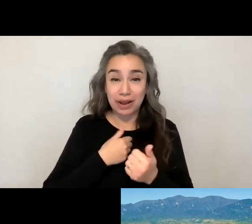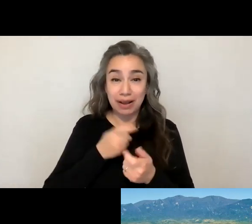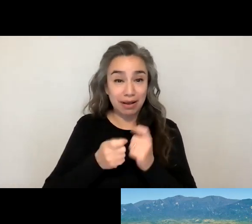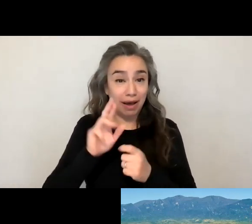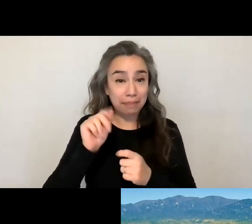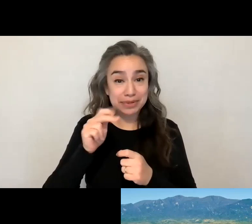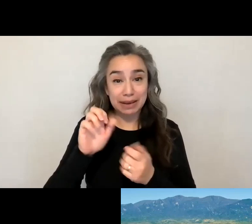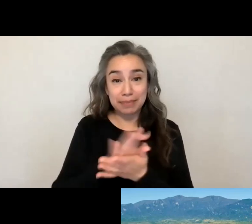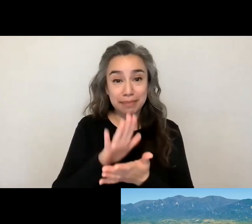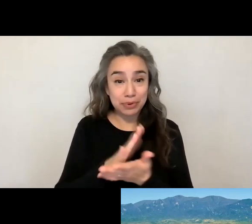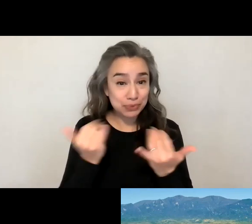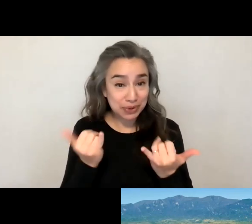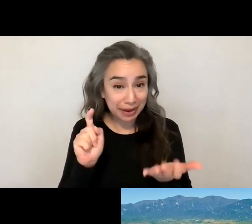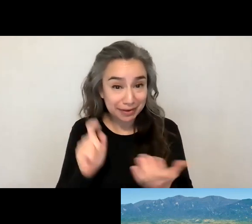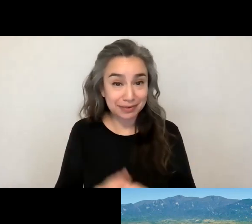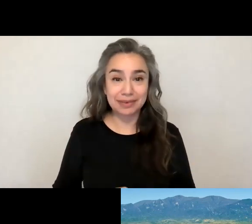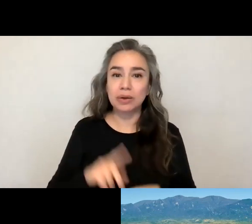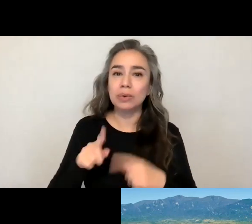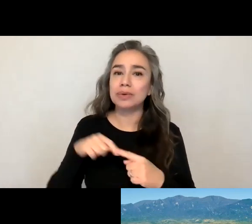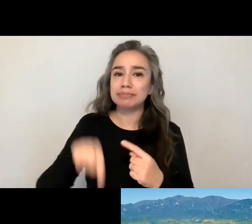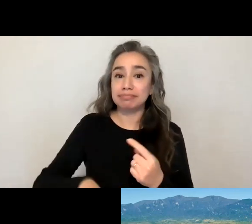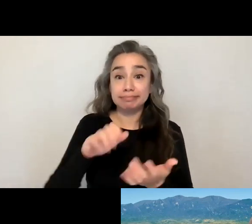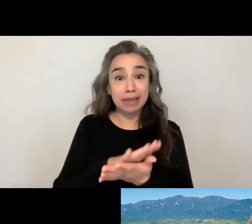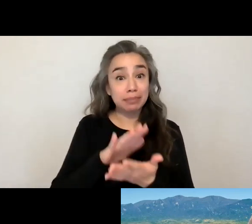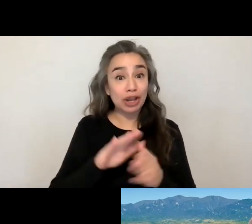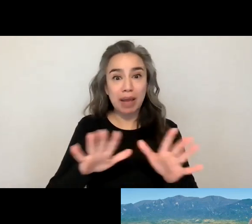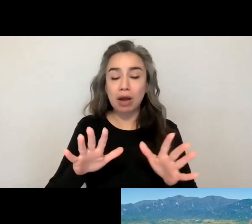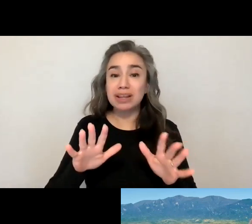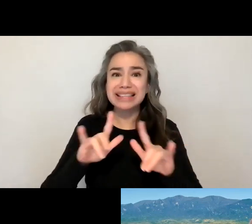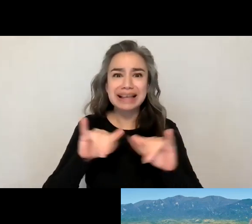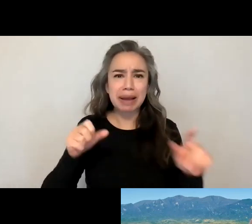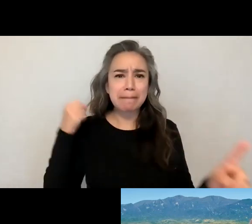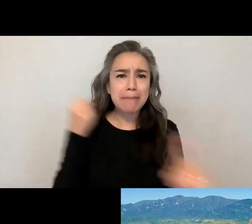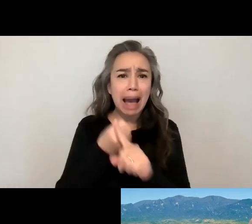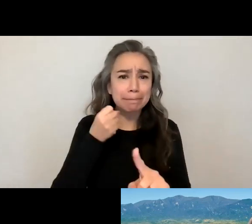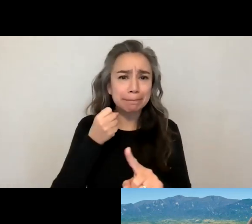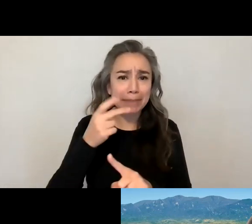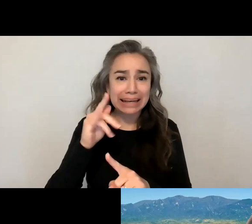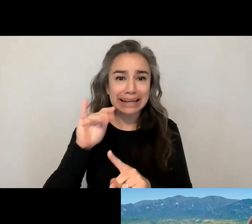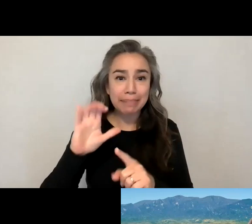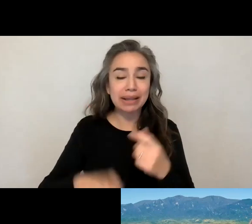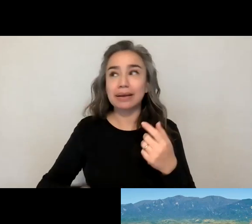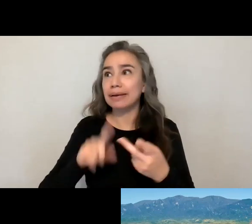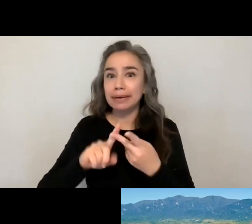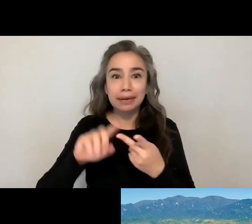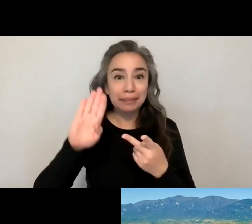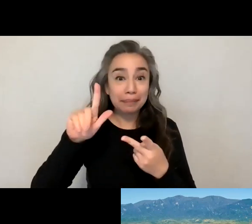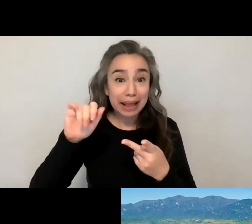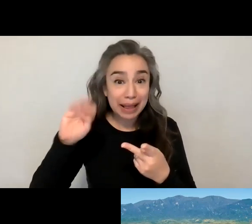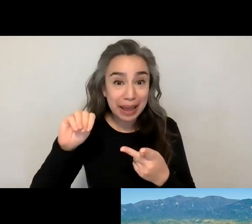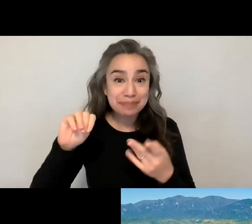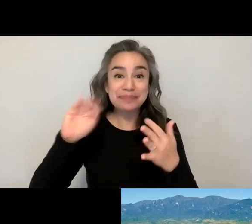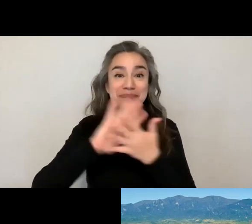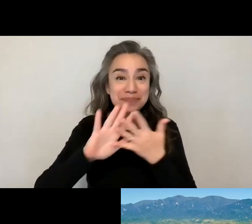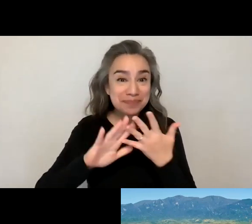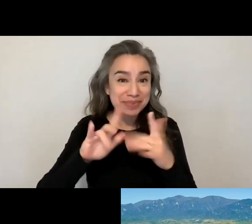So one thing was when this paper came out, it hit right when the pandemic was coming and the Black Lives Matter movement took space. And